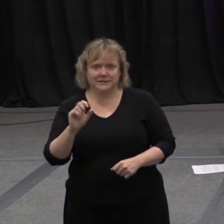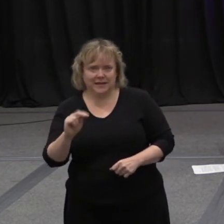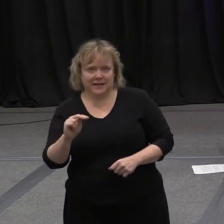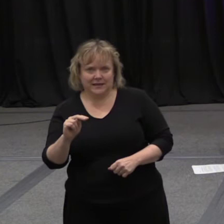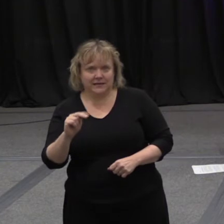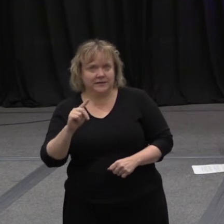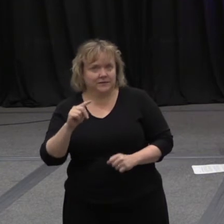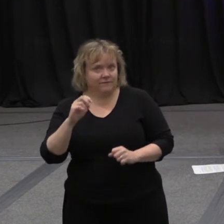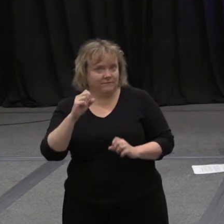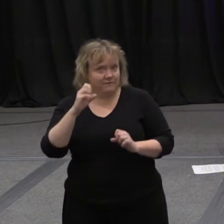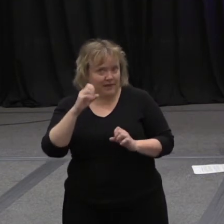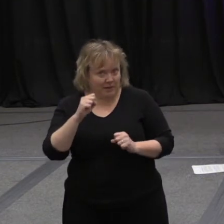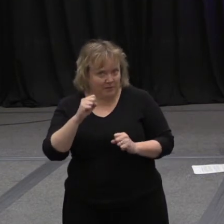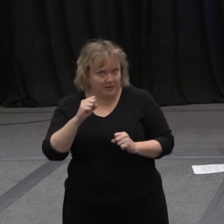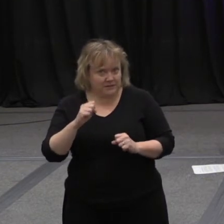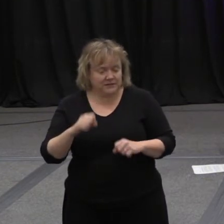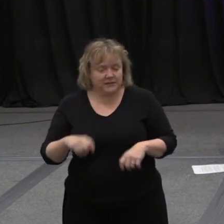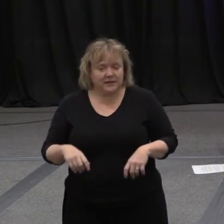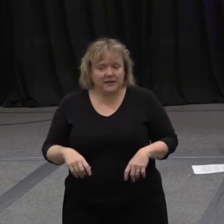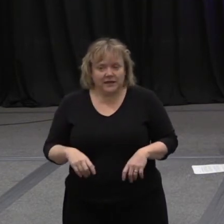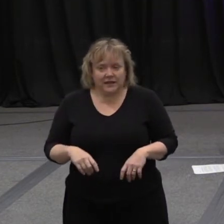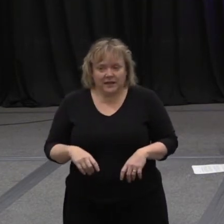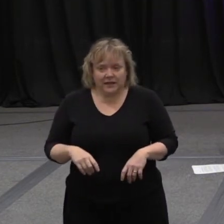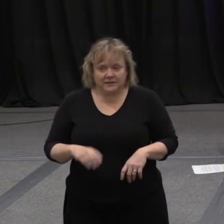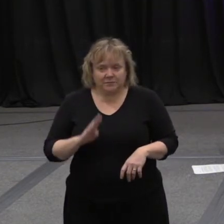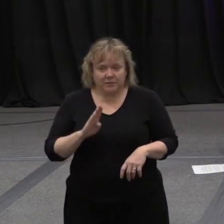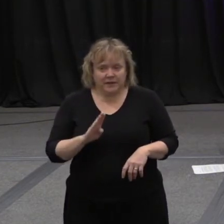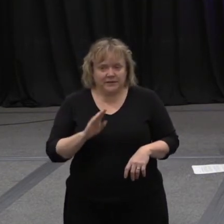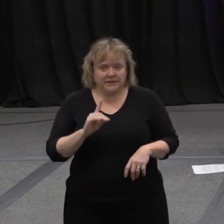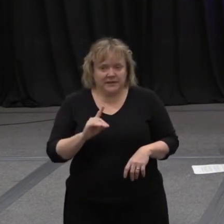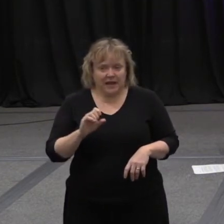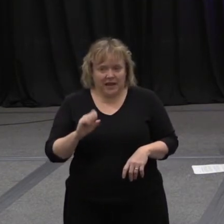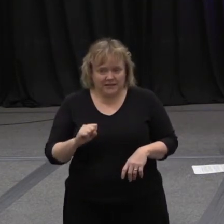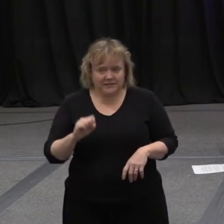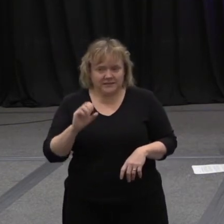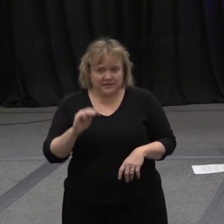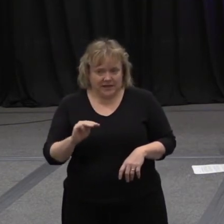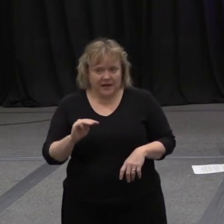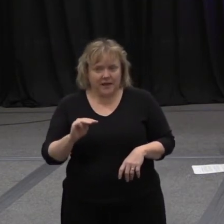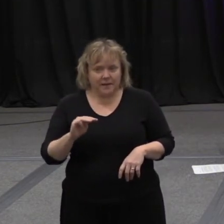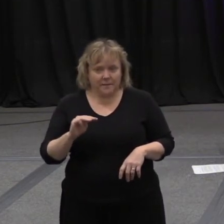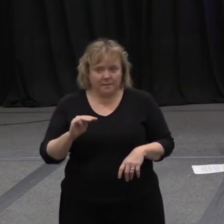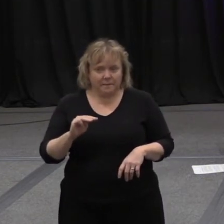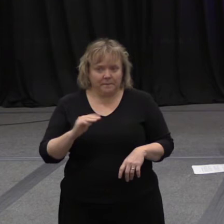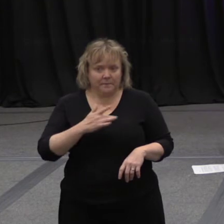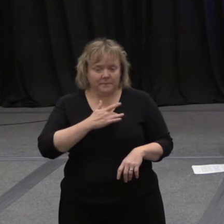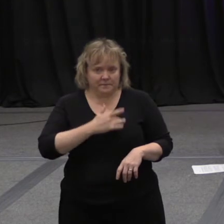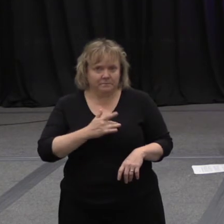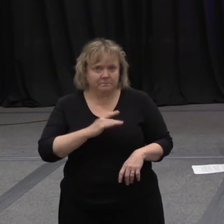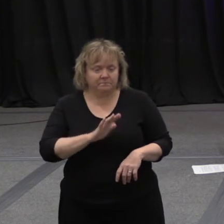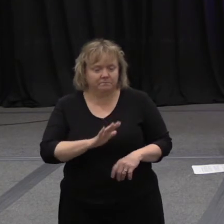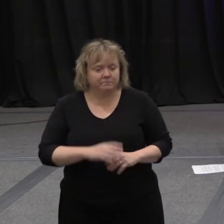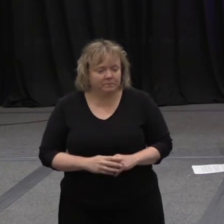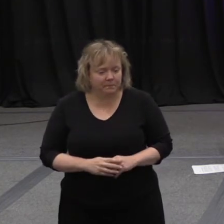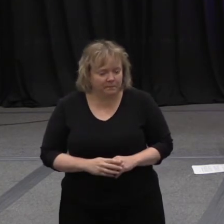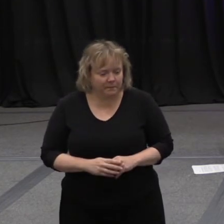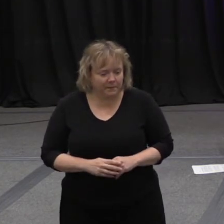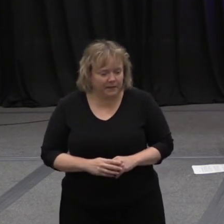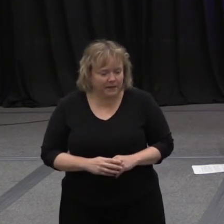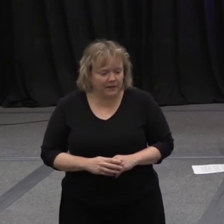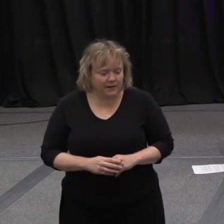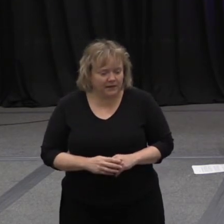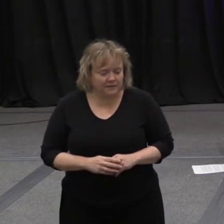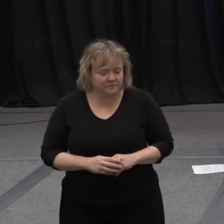It's BDSM inclined. So, but he does do a good job of introducing it, saying, you know, if you're not familiar with this, then I'm going to parse out your terms.